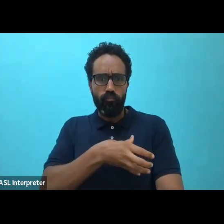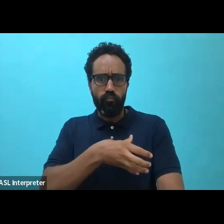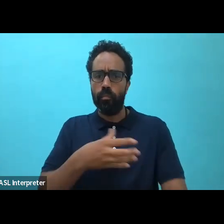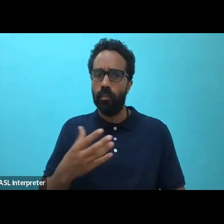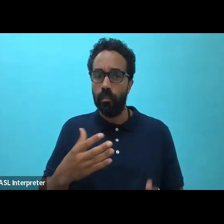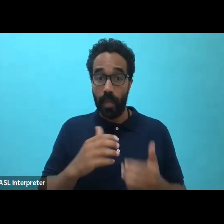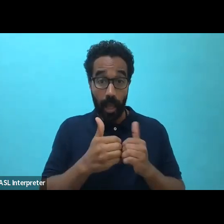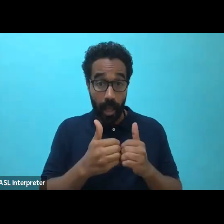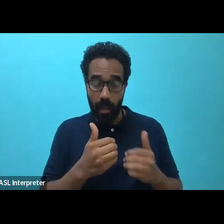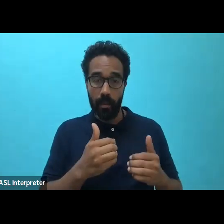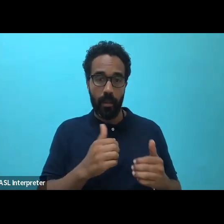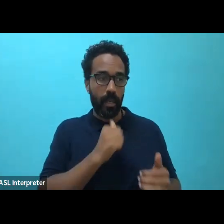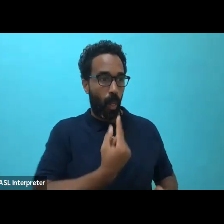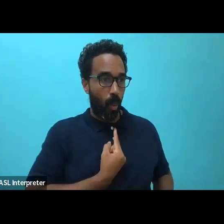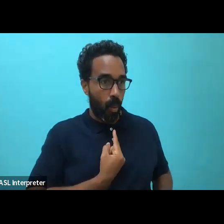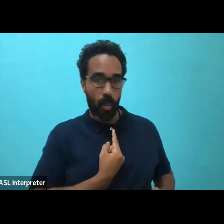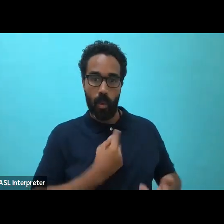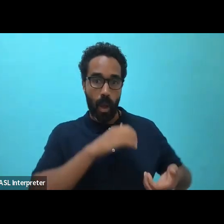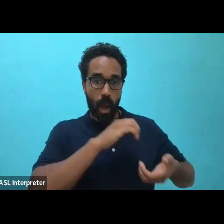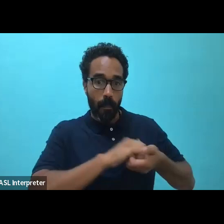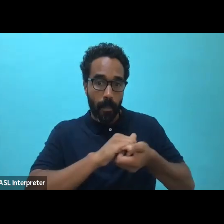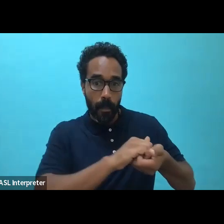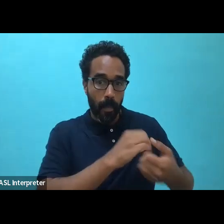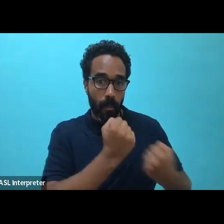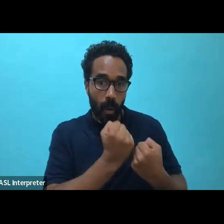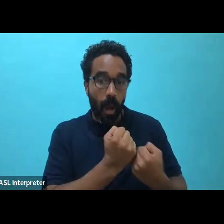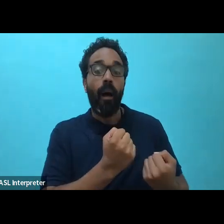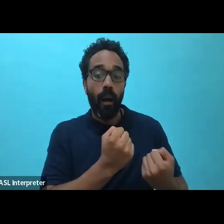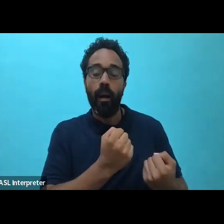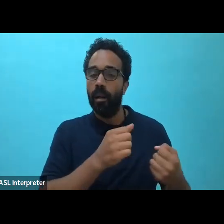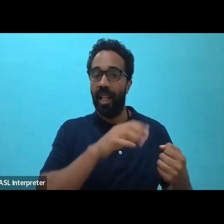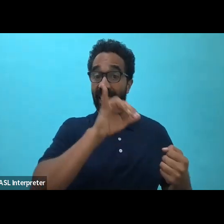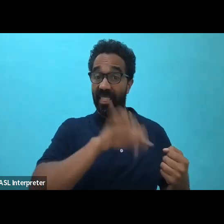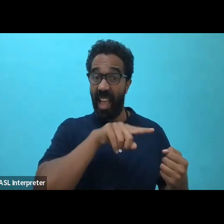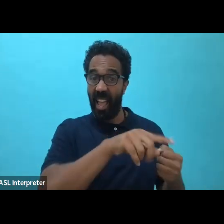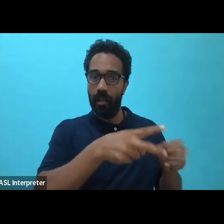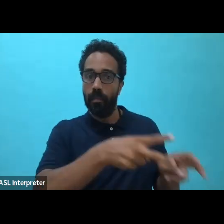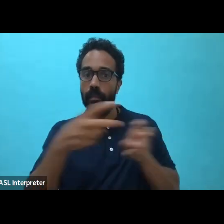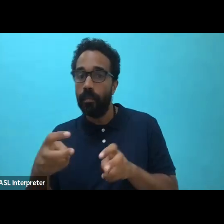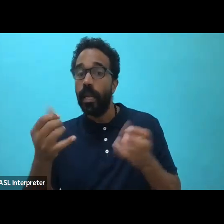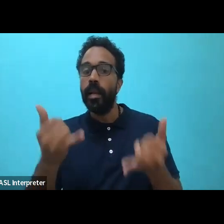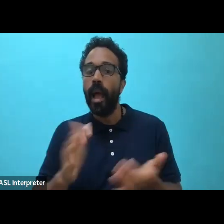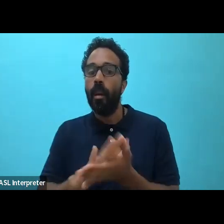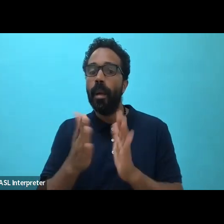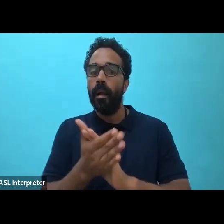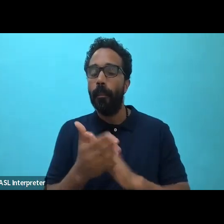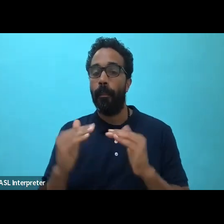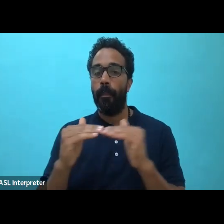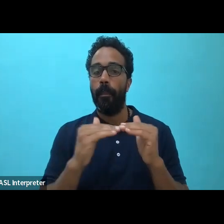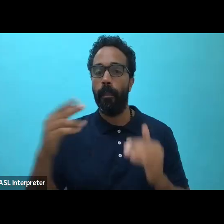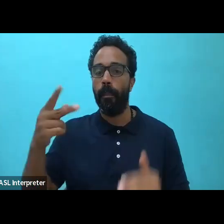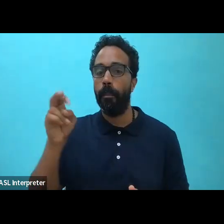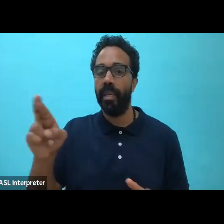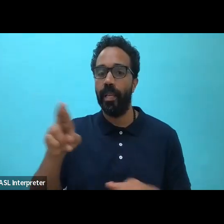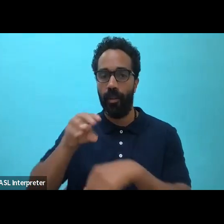alone. So that, of course, is what our peer counseling services are based on. The third pillar of